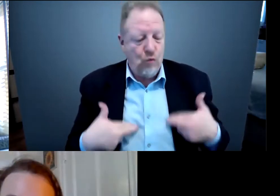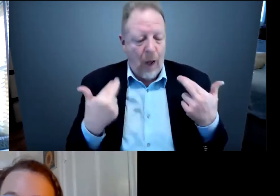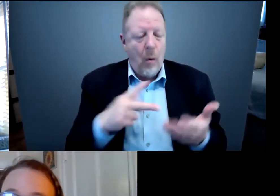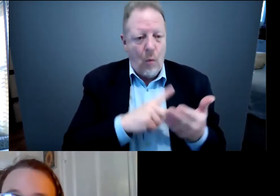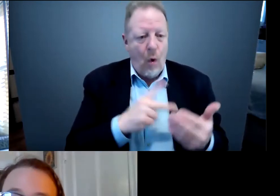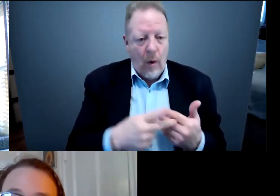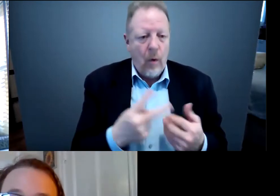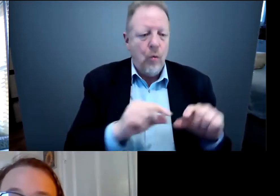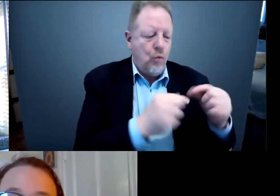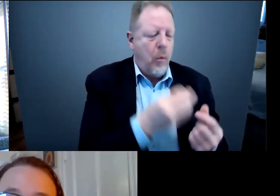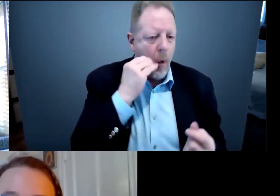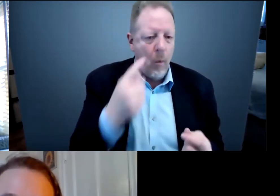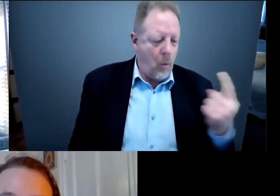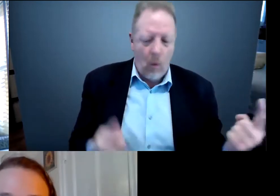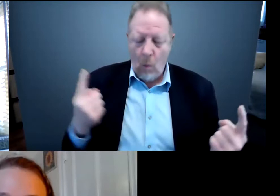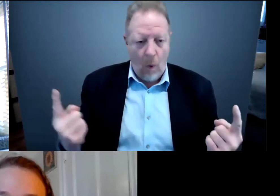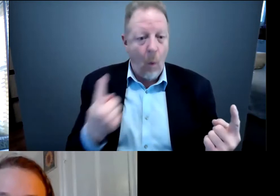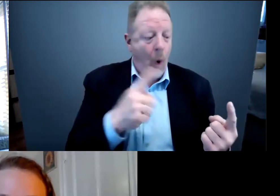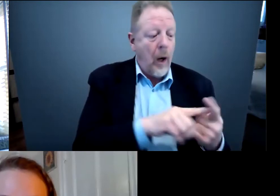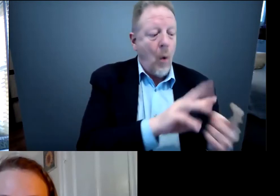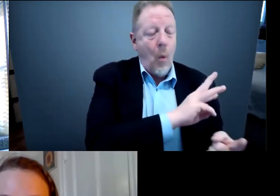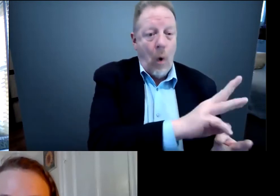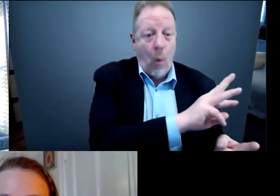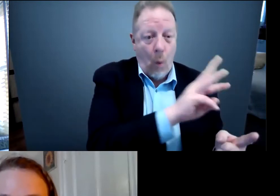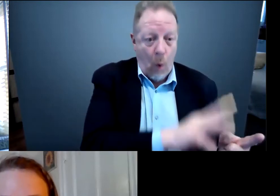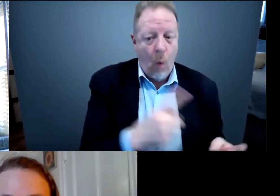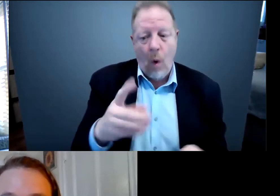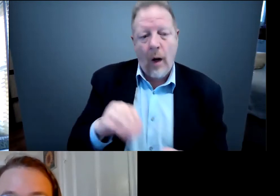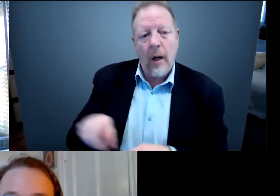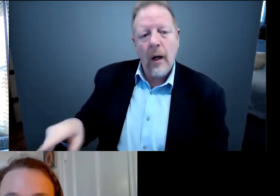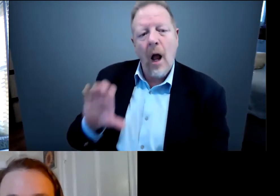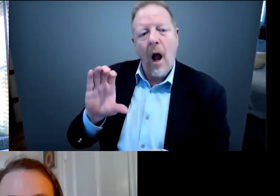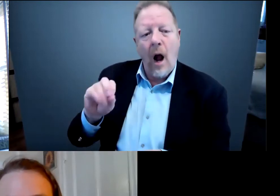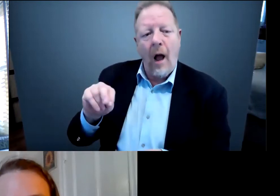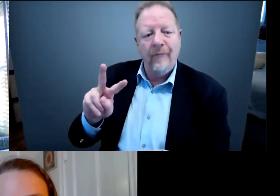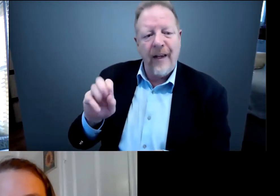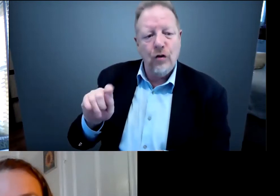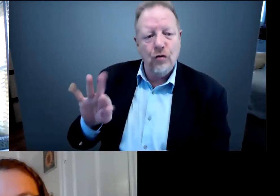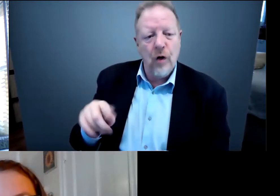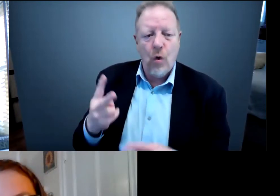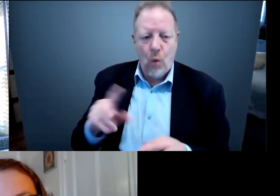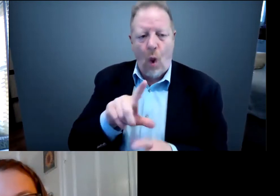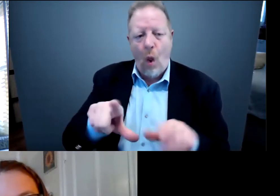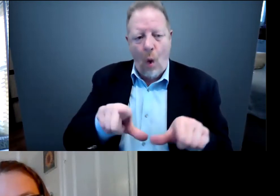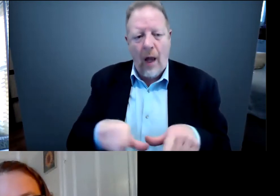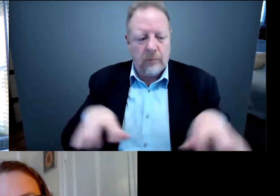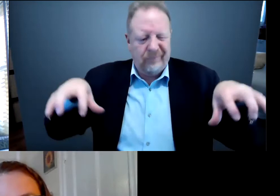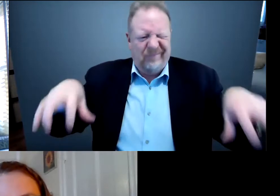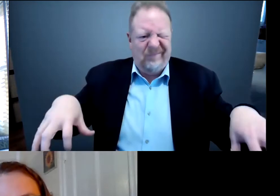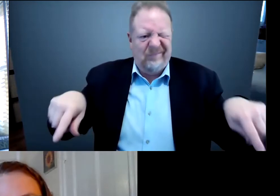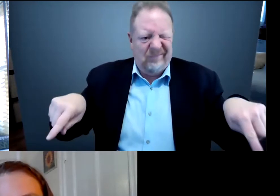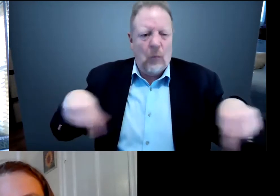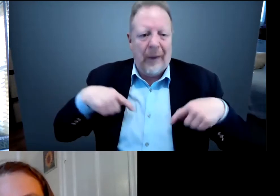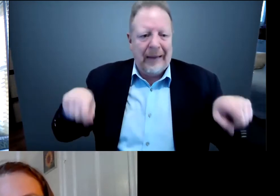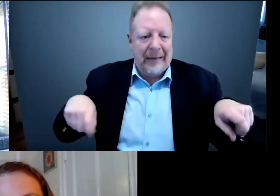or group homes. One's located in West Warwick and one is located in Coventry. So it's primarily those locations. So